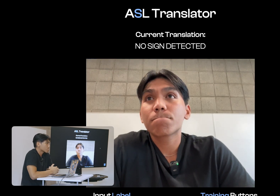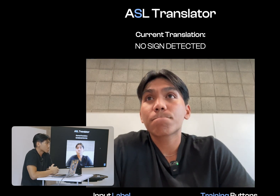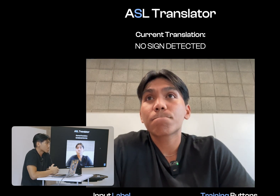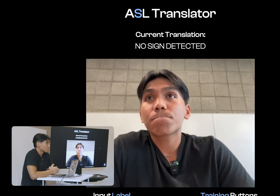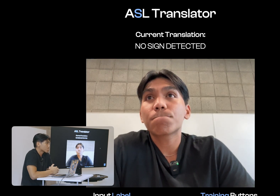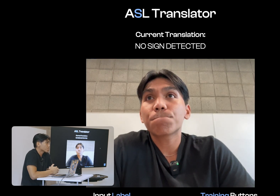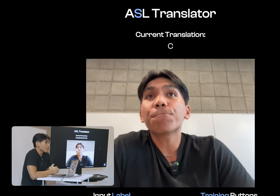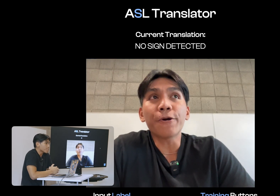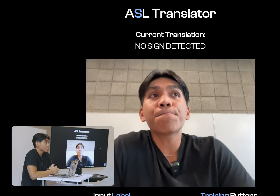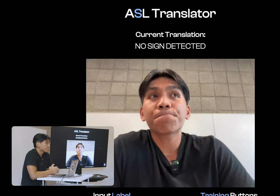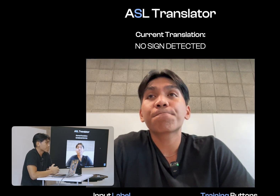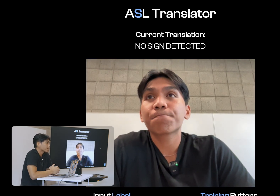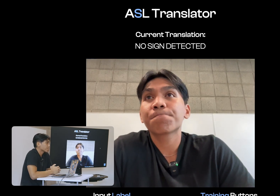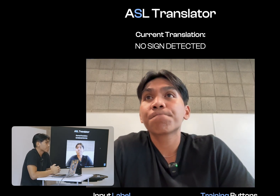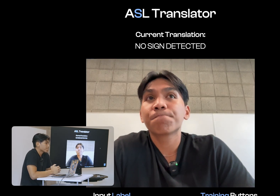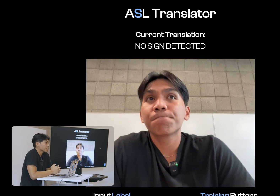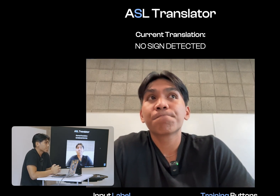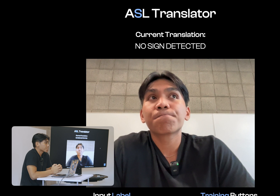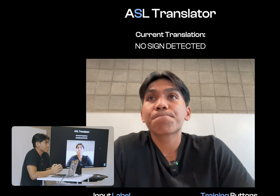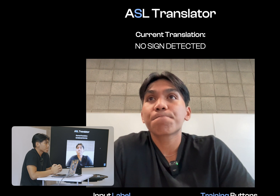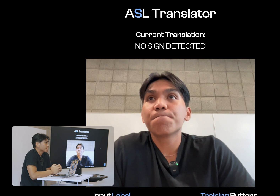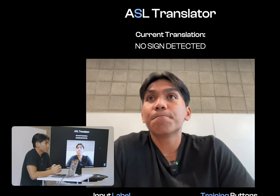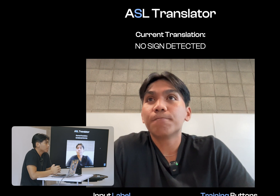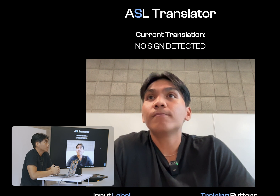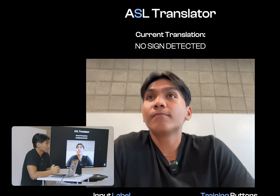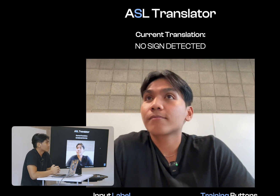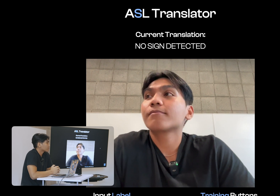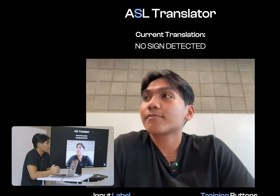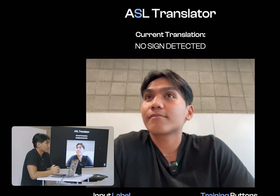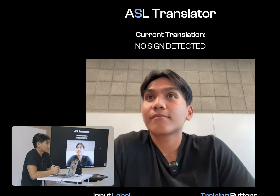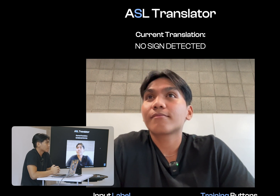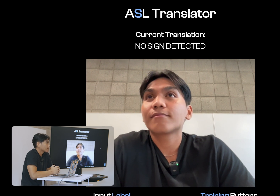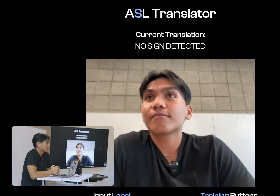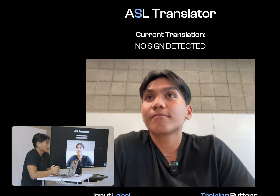take into account all kinds of different backgrounds. Right. And all kinds of different